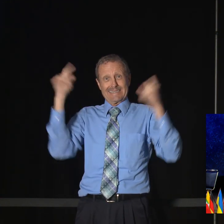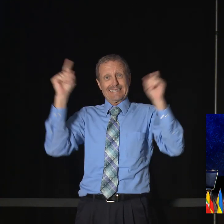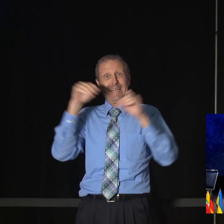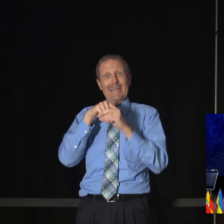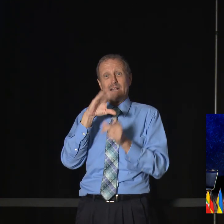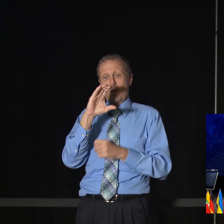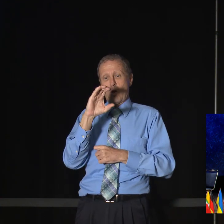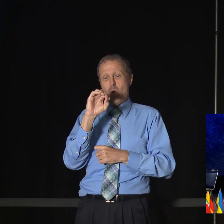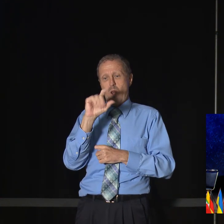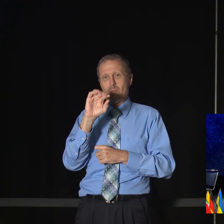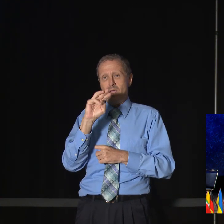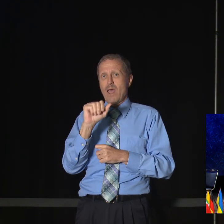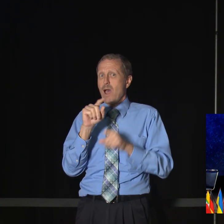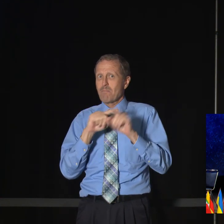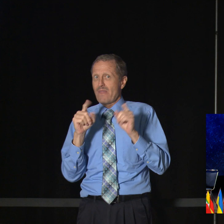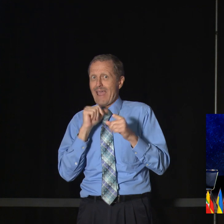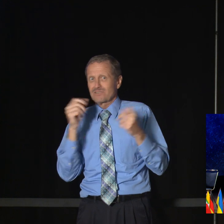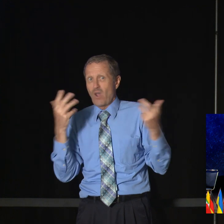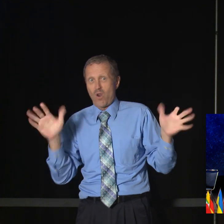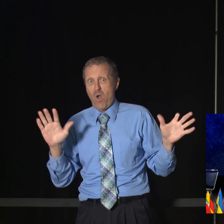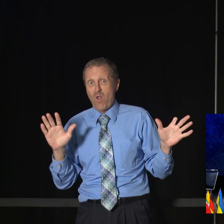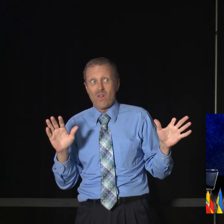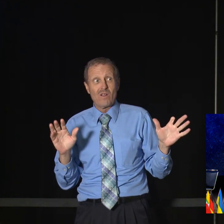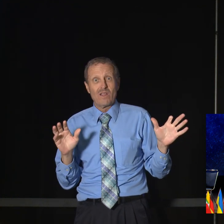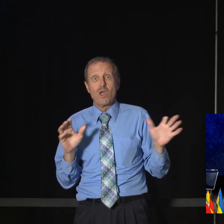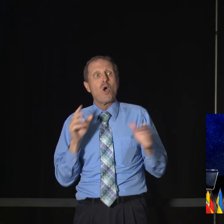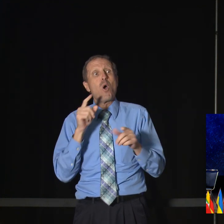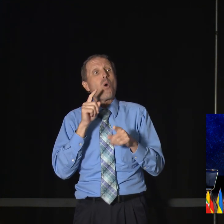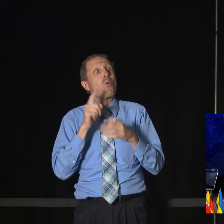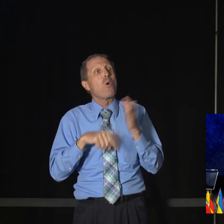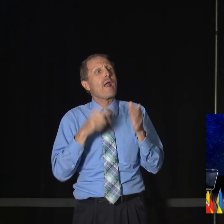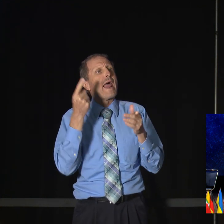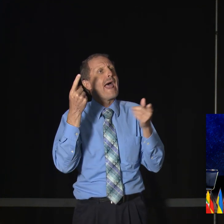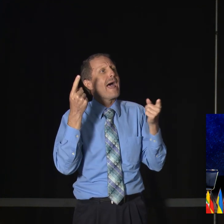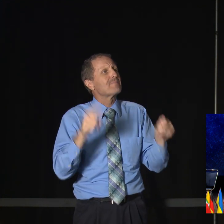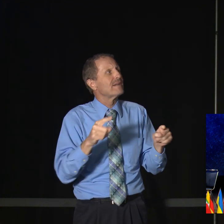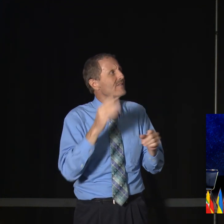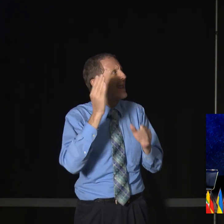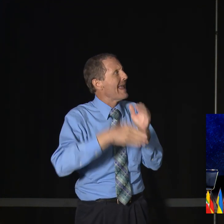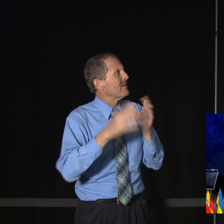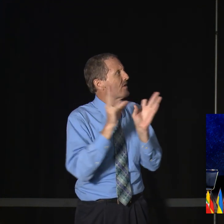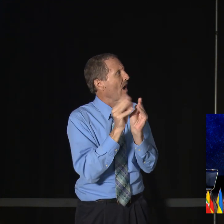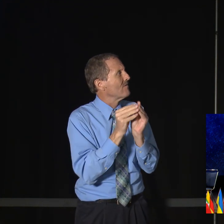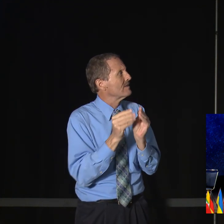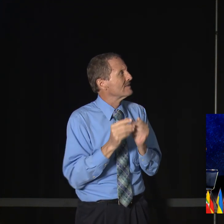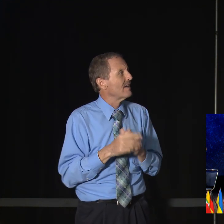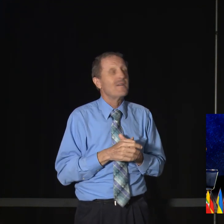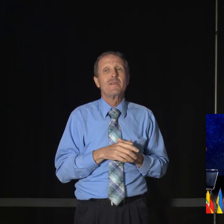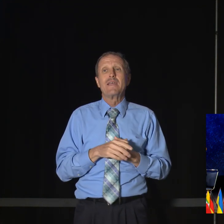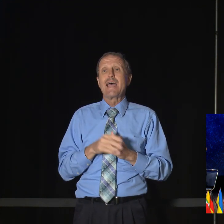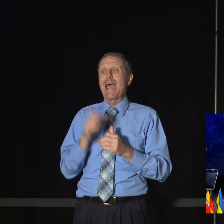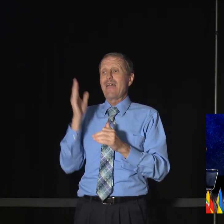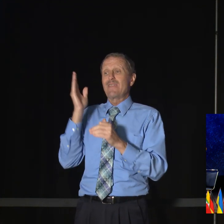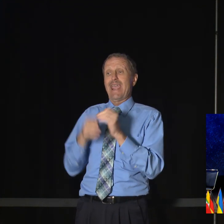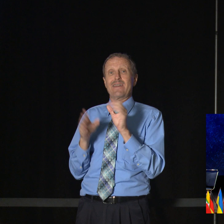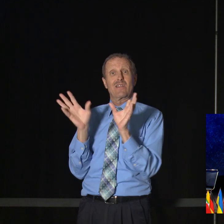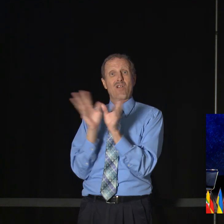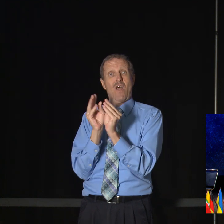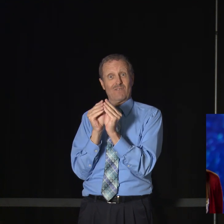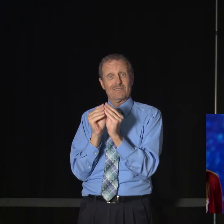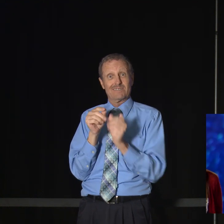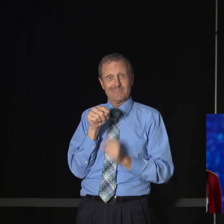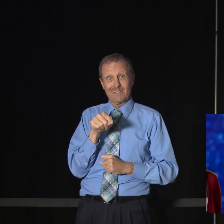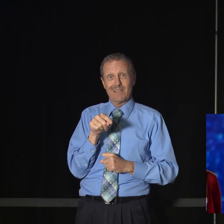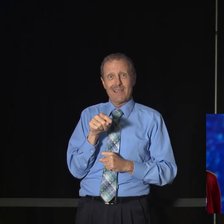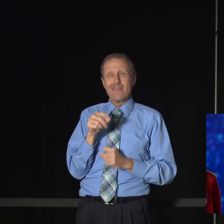But that's not it, right? No. Because what happened at the end of the conference? Yeah. So at the end of that conference,